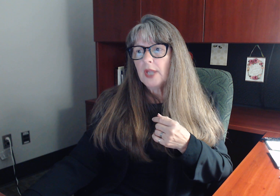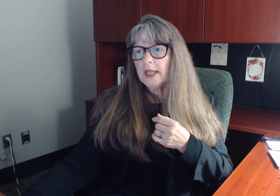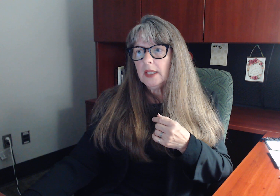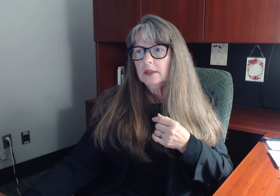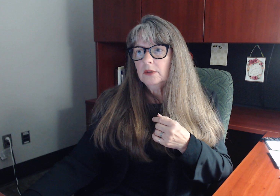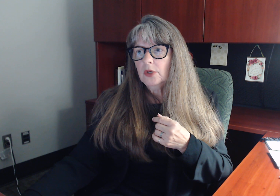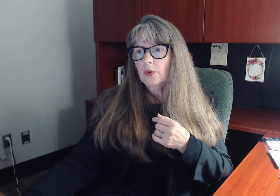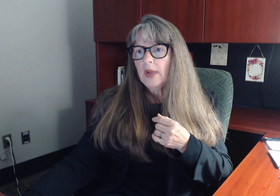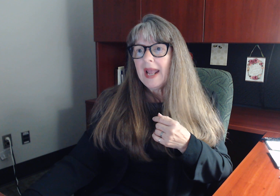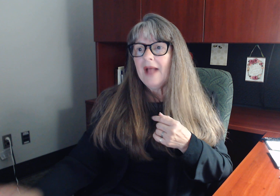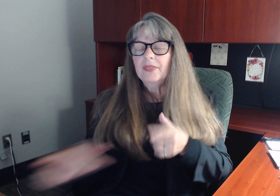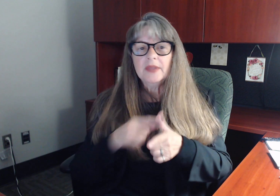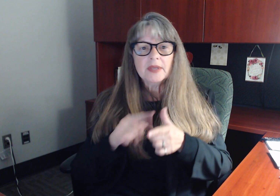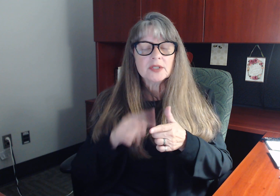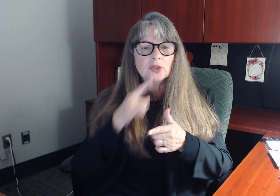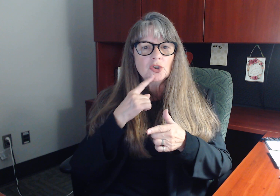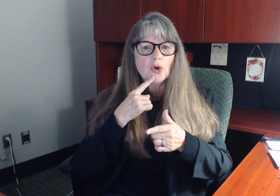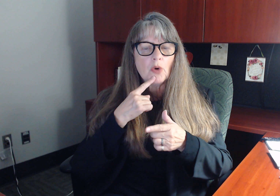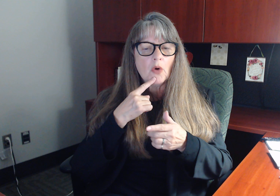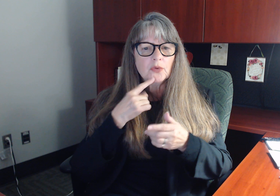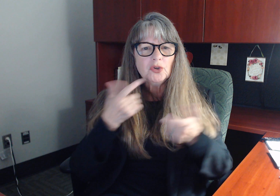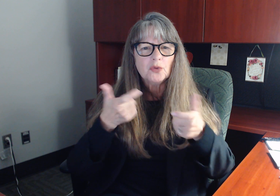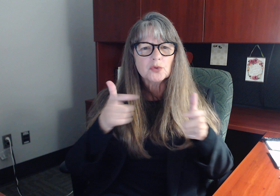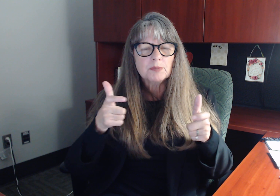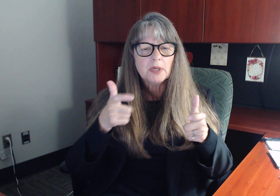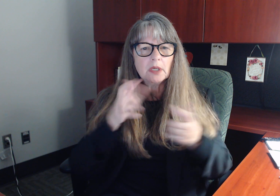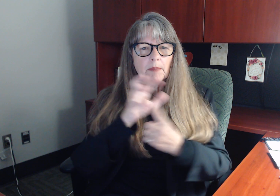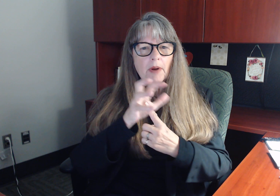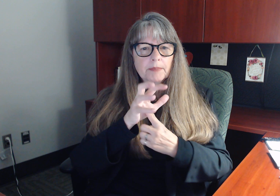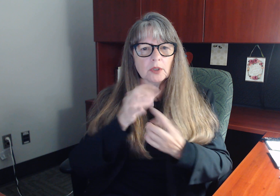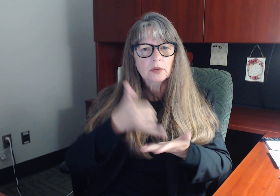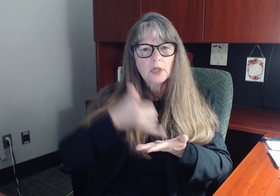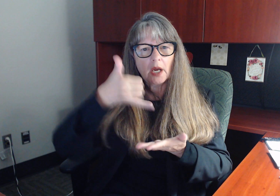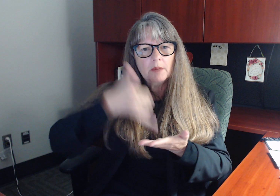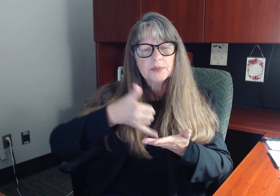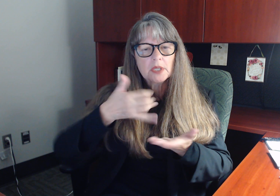it, And then they said, all those big popular cups,